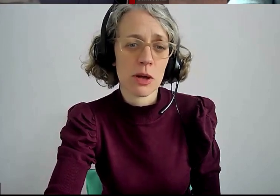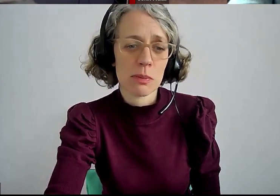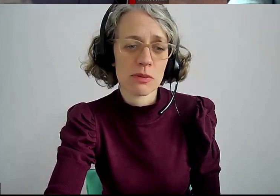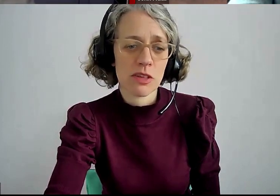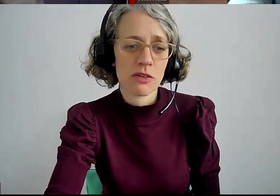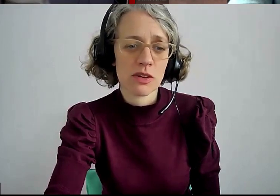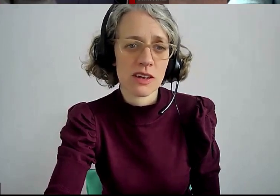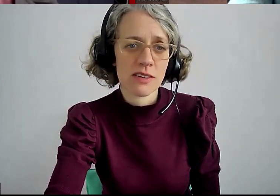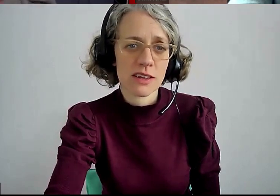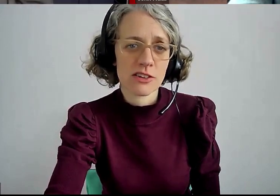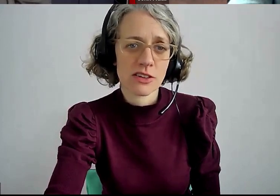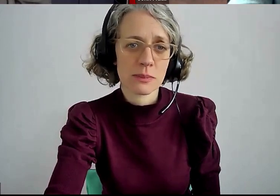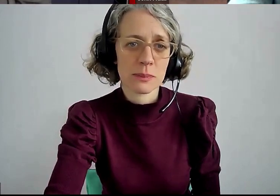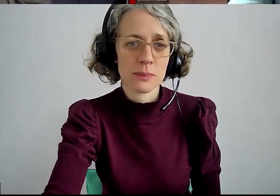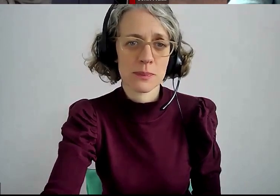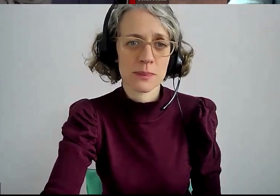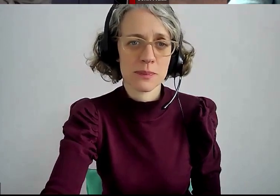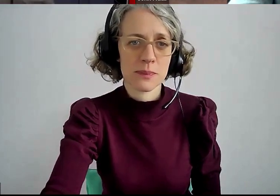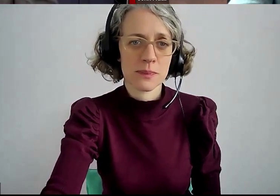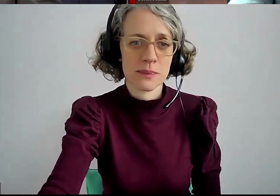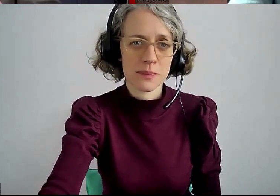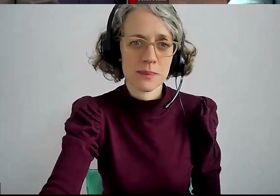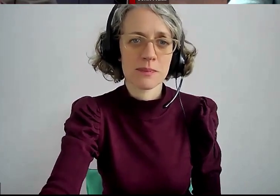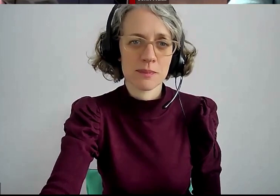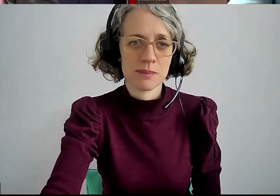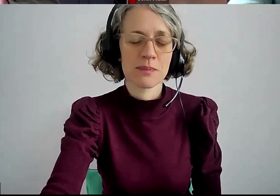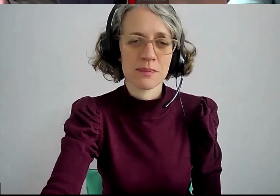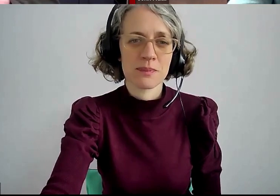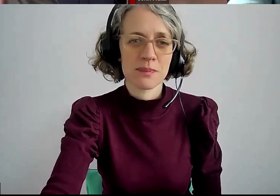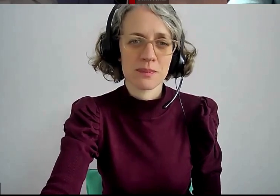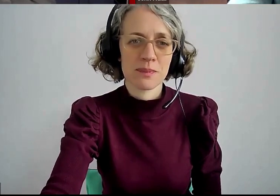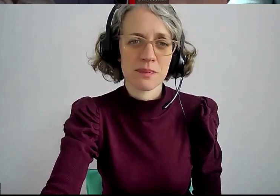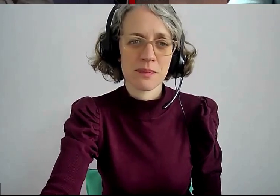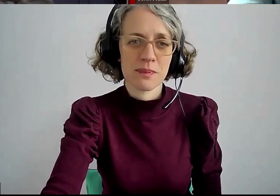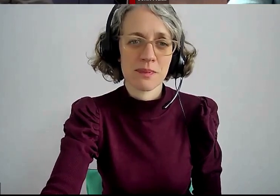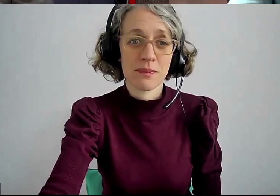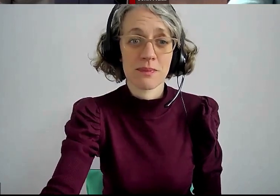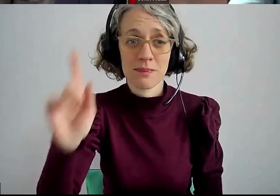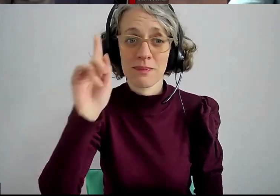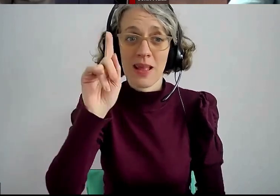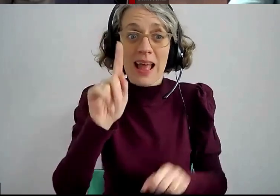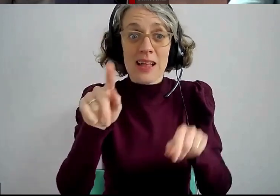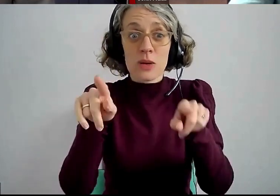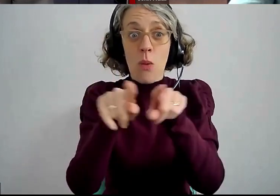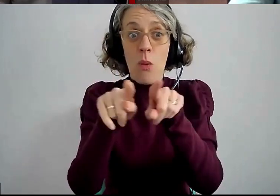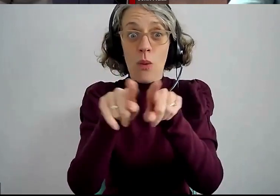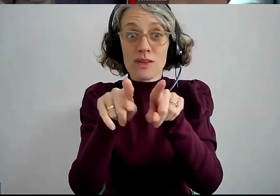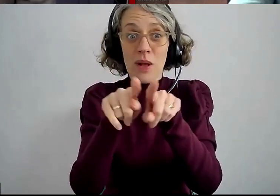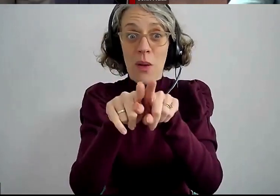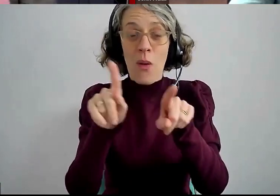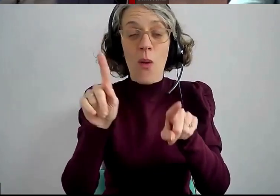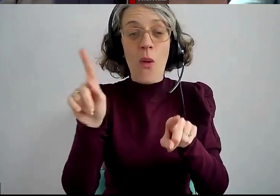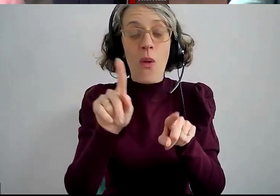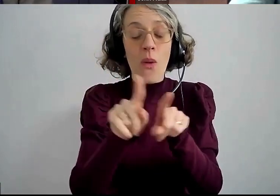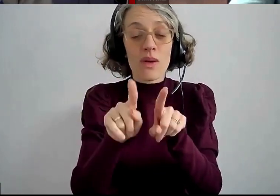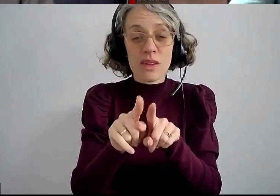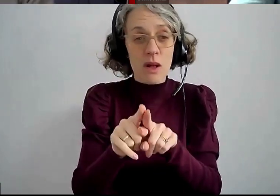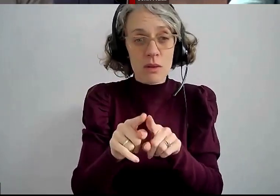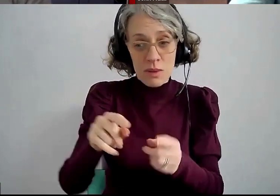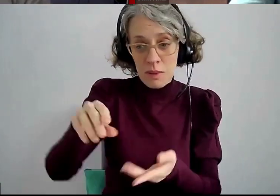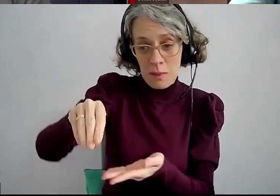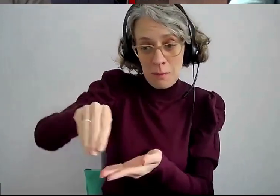to the purpose of the organisation. Yes, and also that they're not receiving